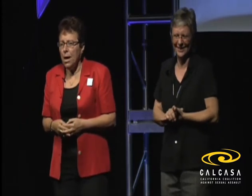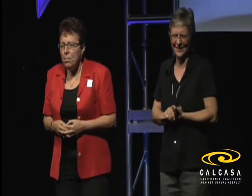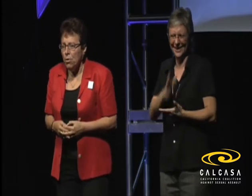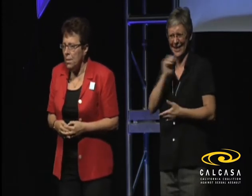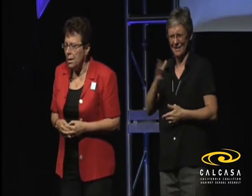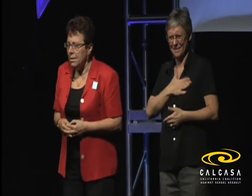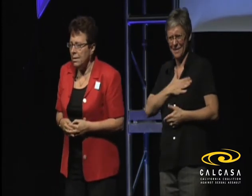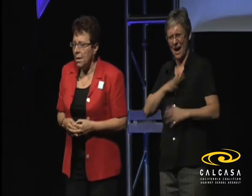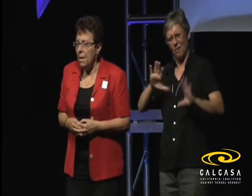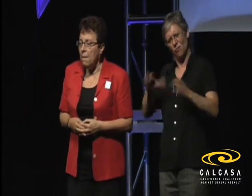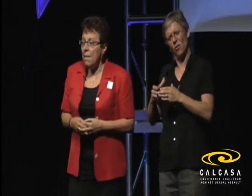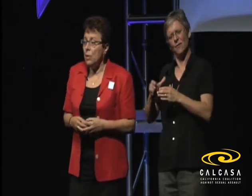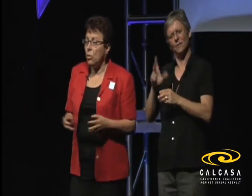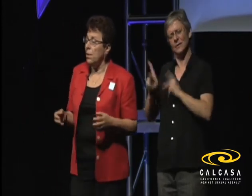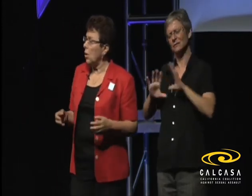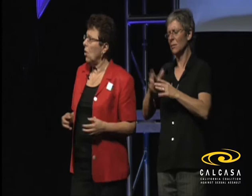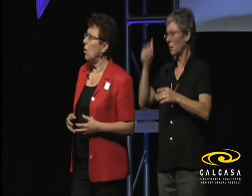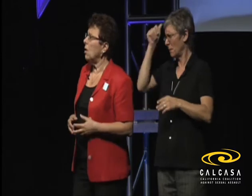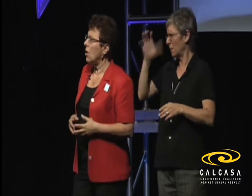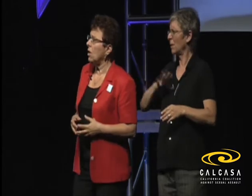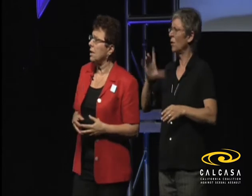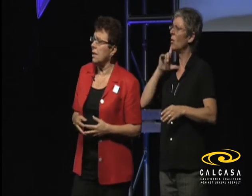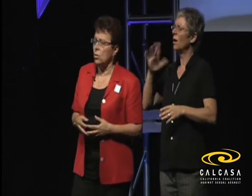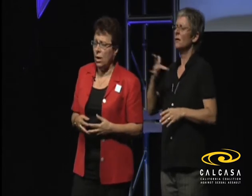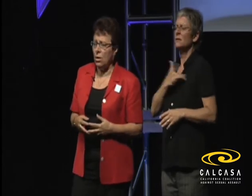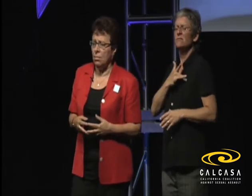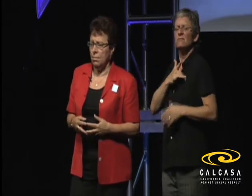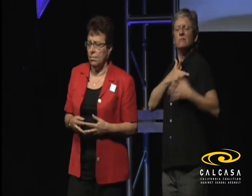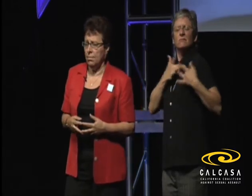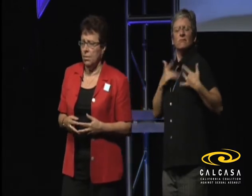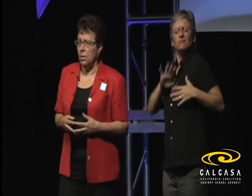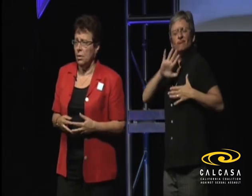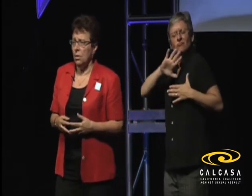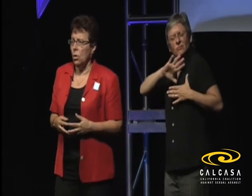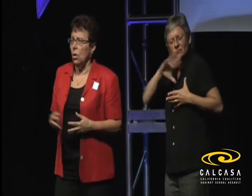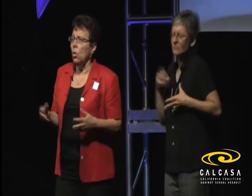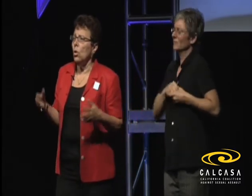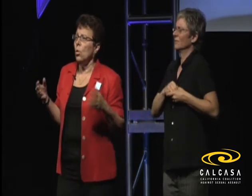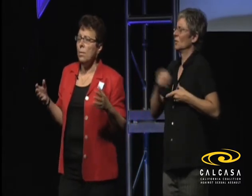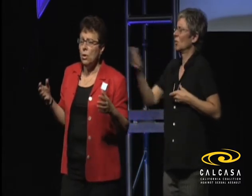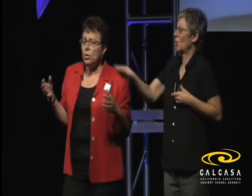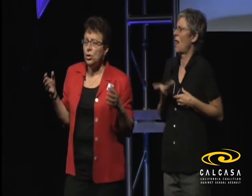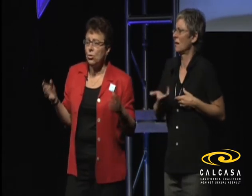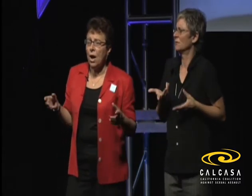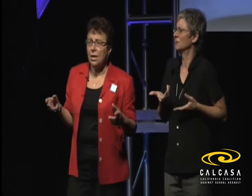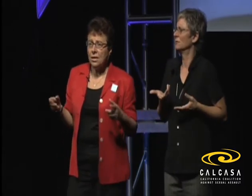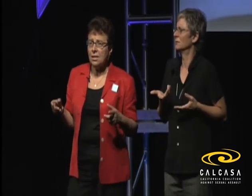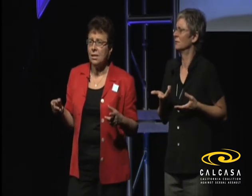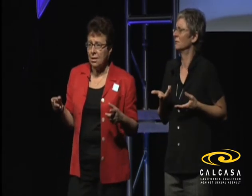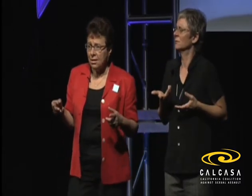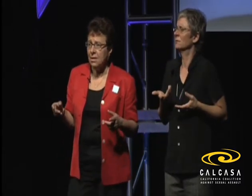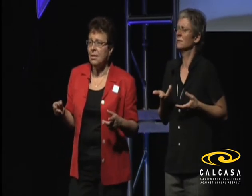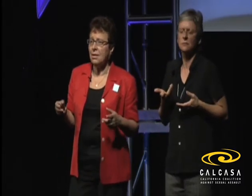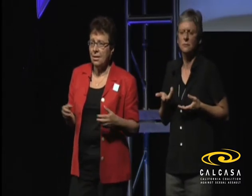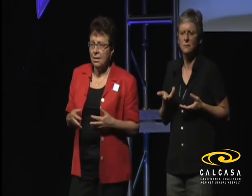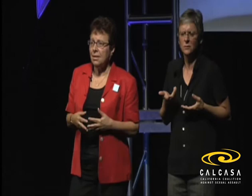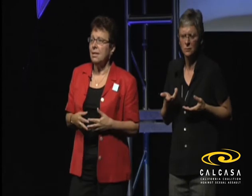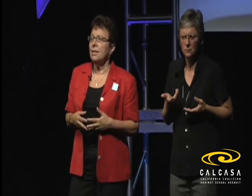And in my movement, men would be wholeheartedly welcome. Women would trust